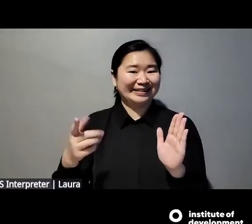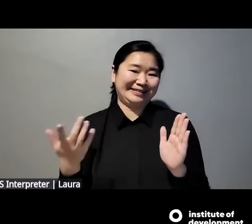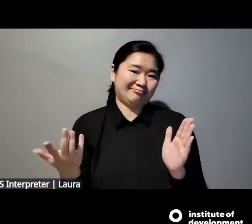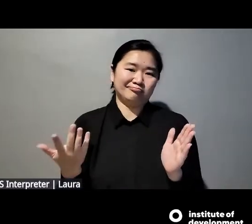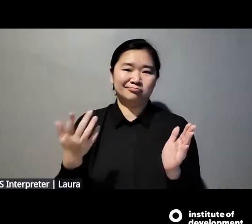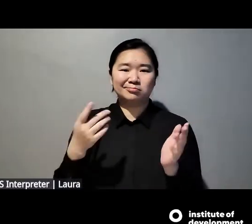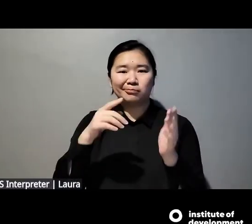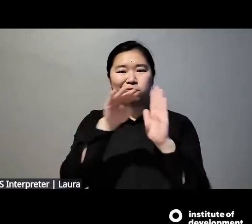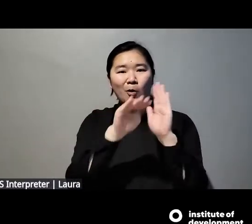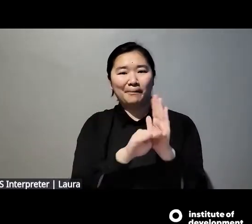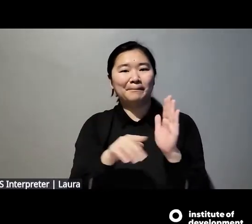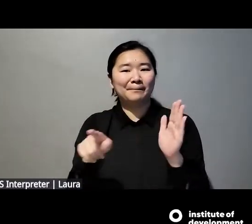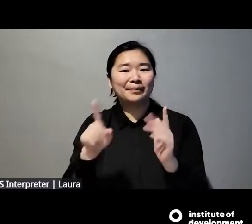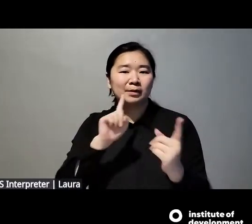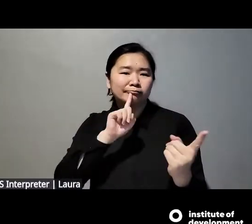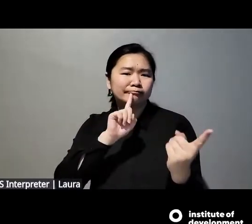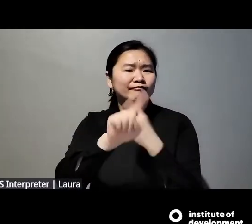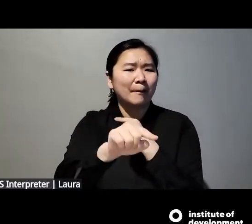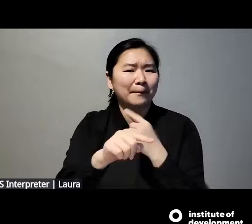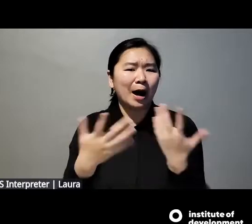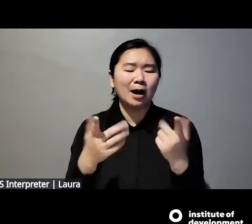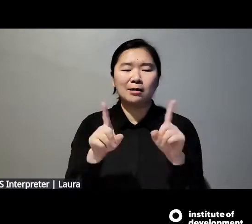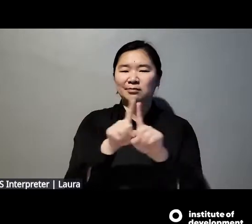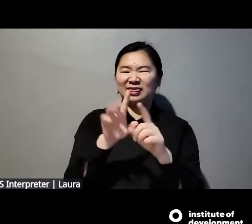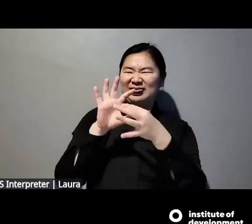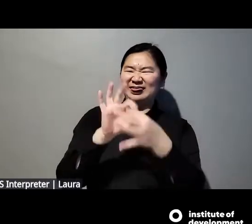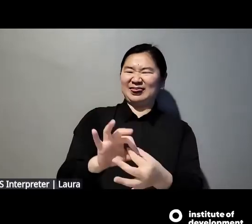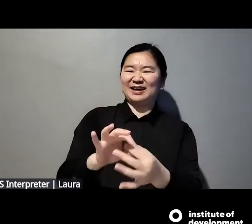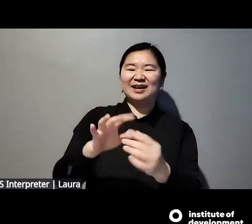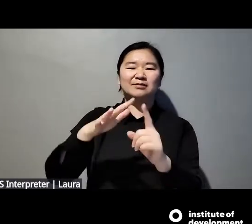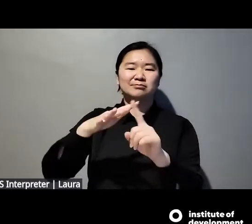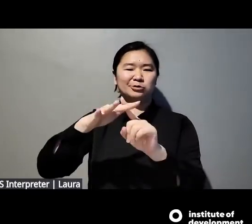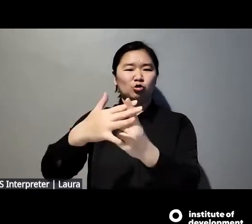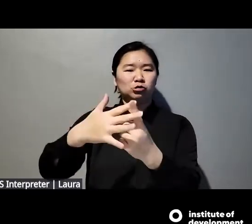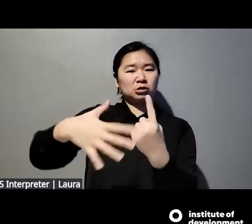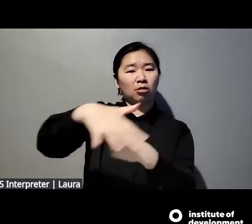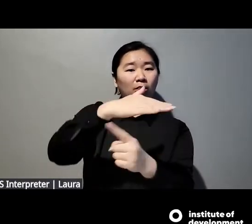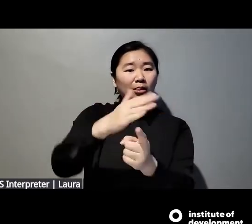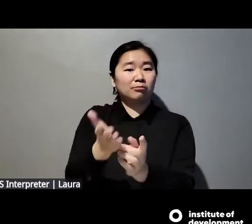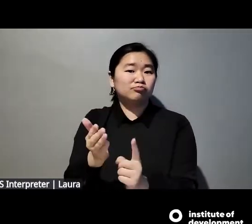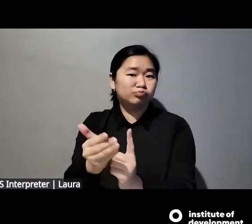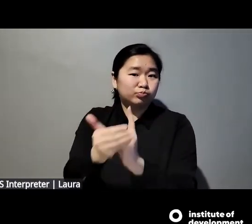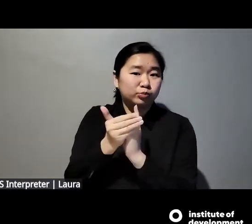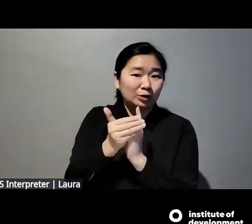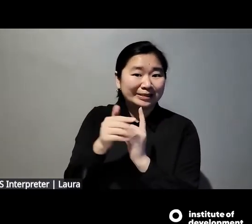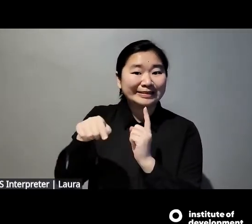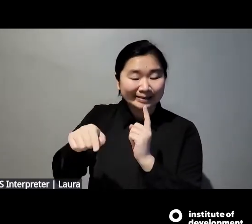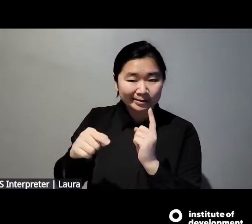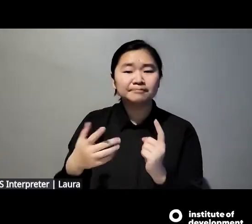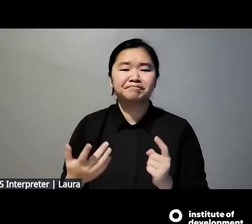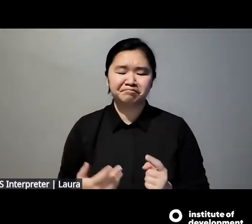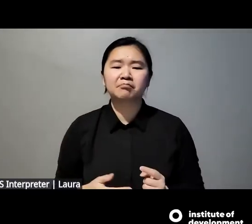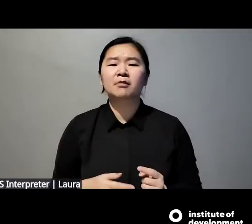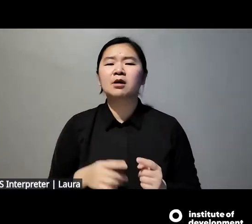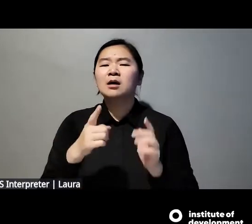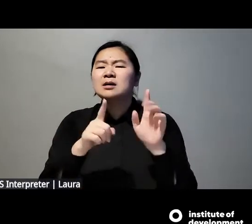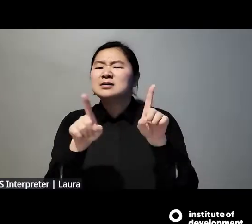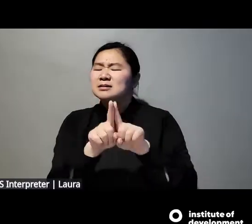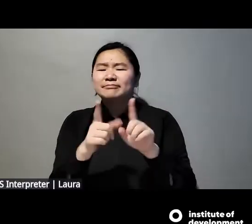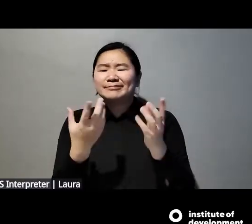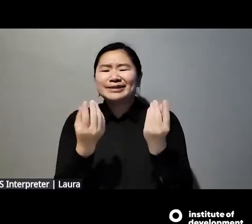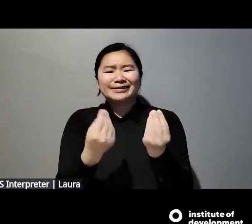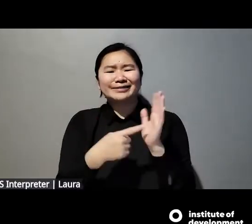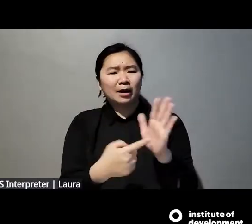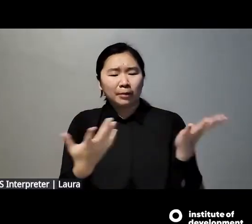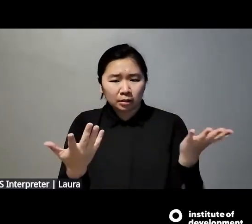reallocate technical and financial resources. So the lesson learned here is that INGOs need to look